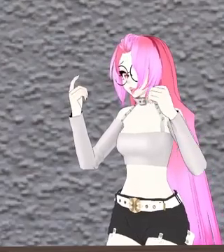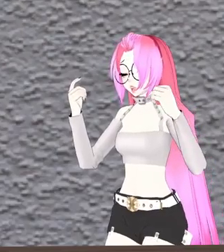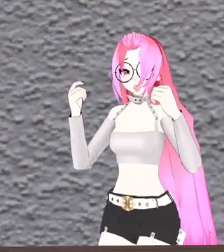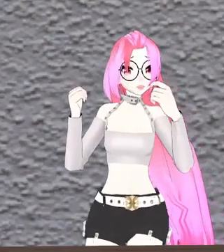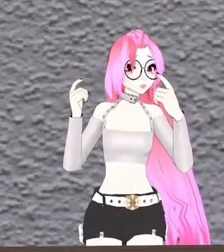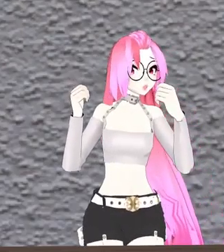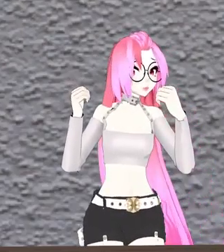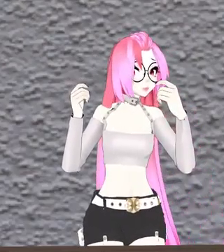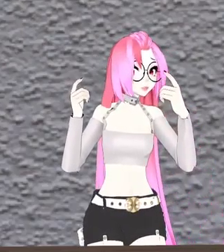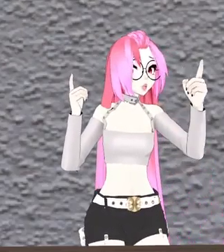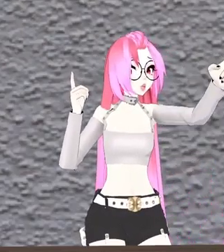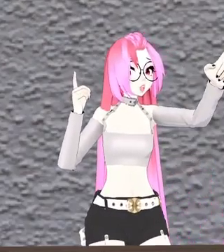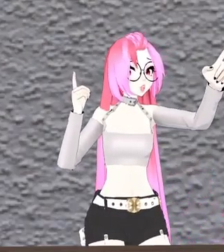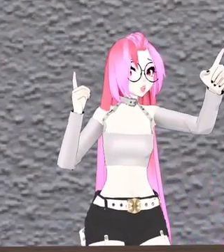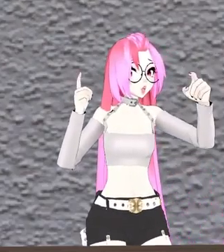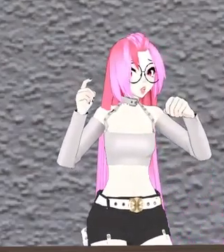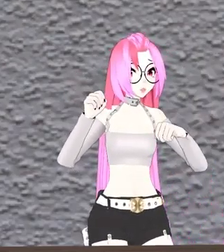No. Oh, hi, Steph. What's up?